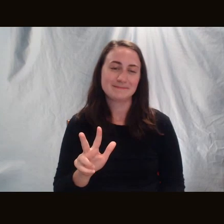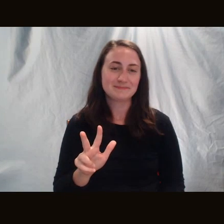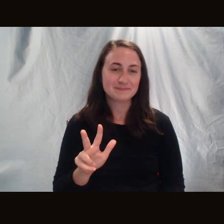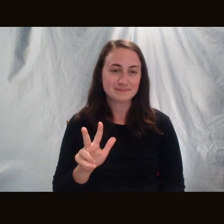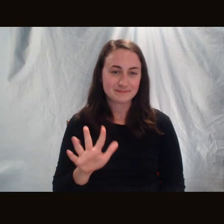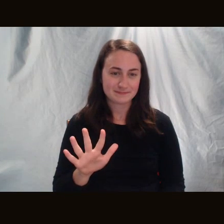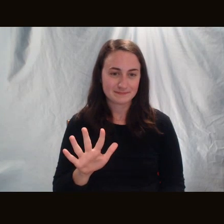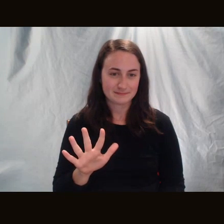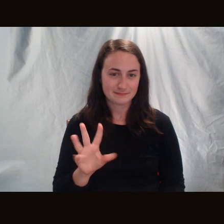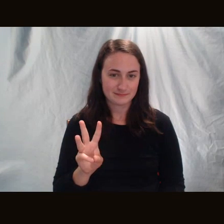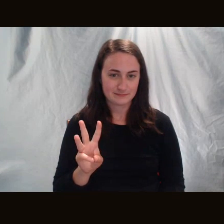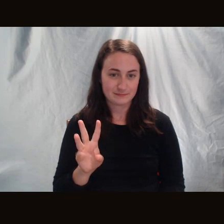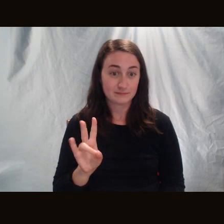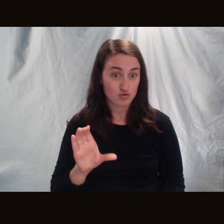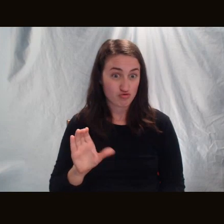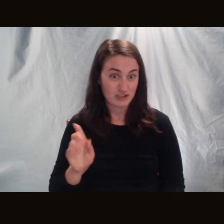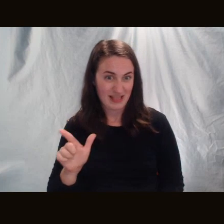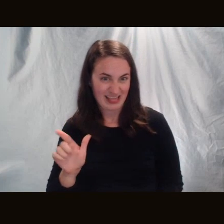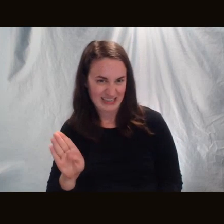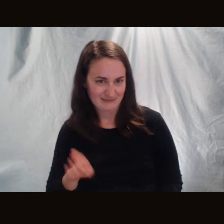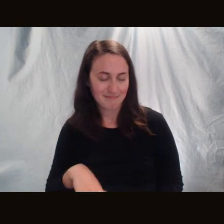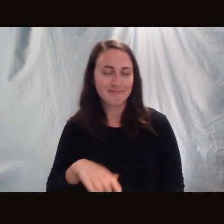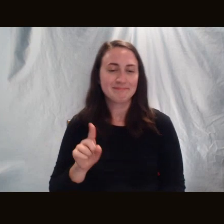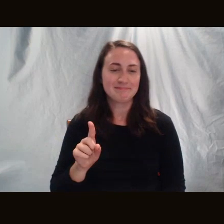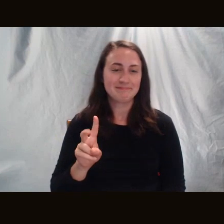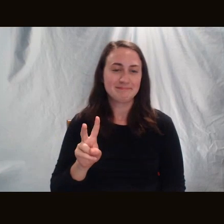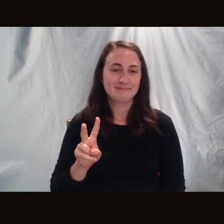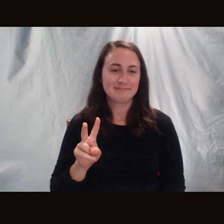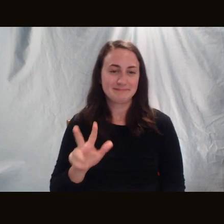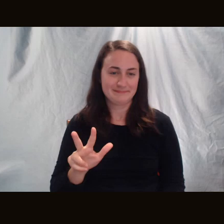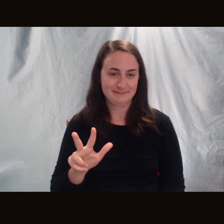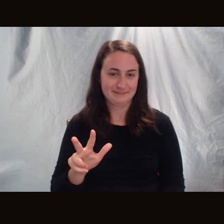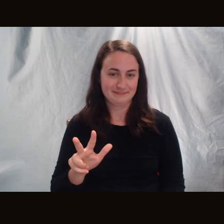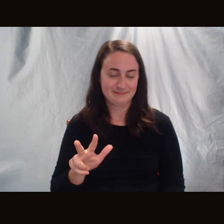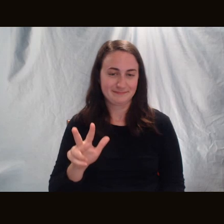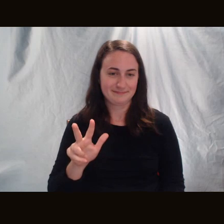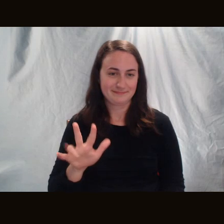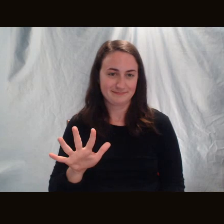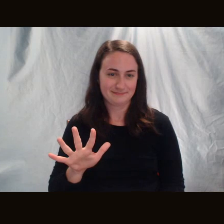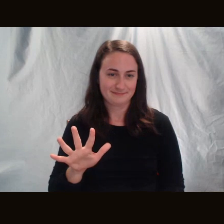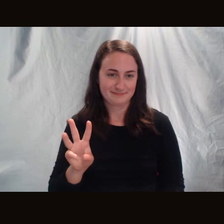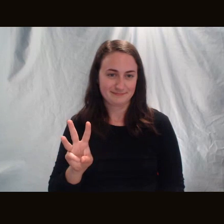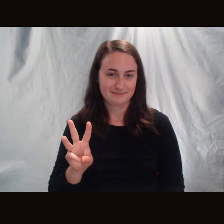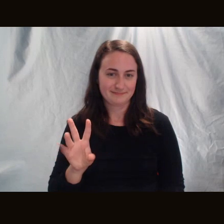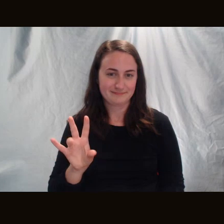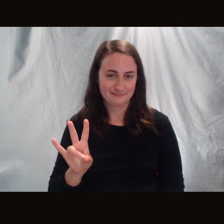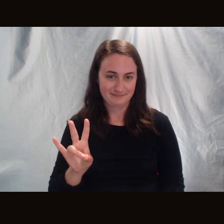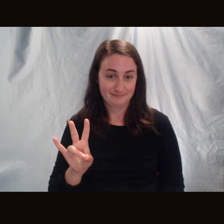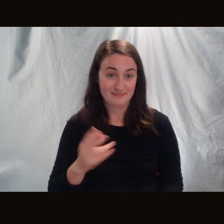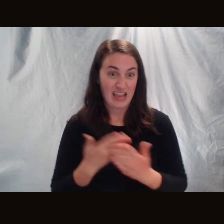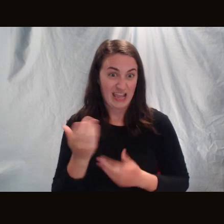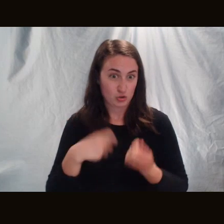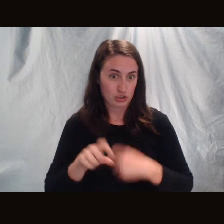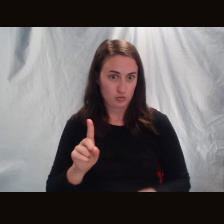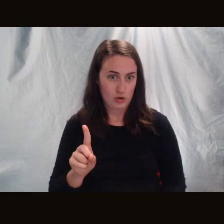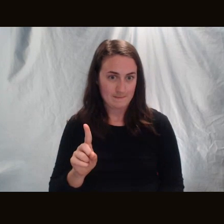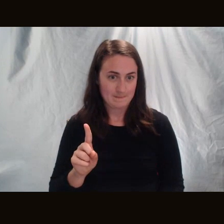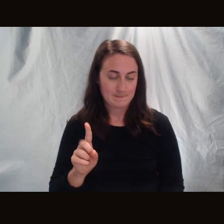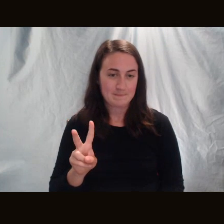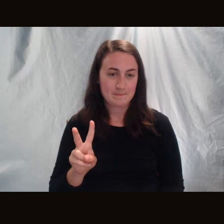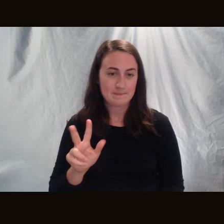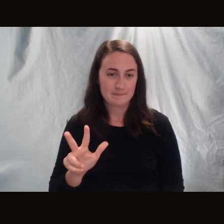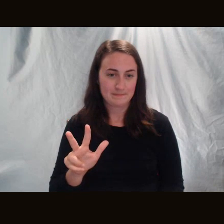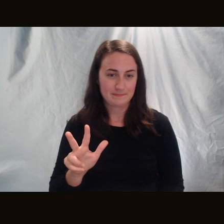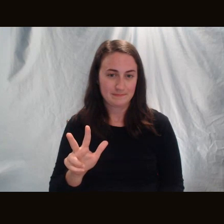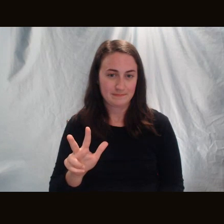3, the cross body lead. Create the space. I lead. Switch the hands 7. I set it up. 1,